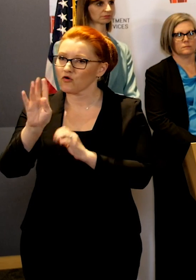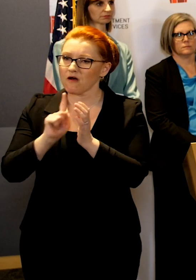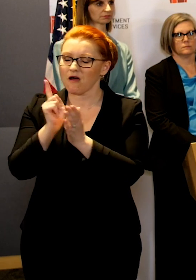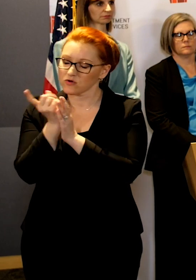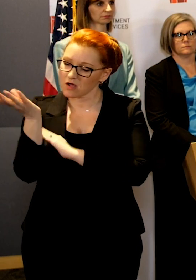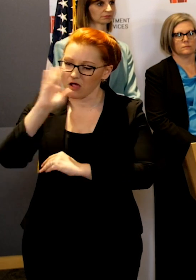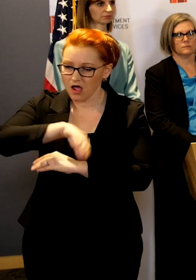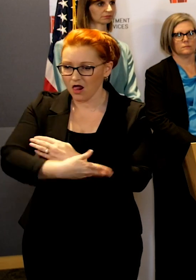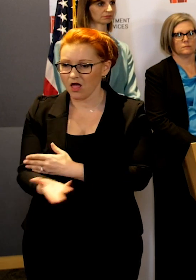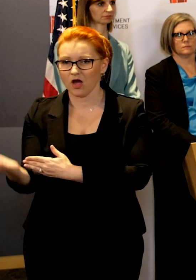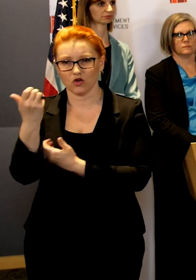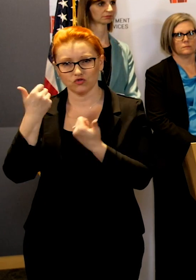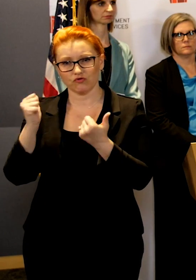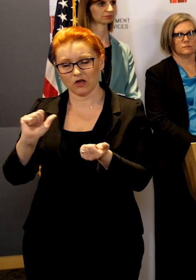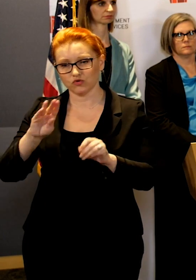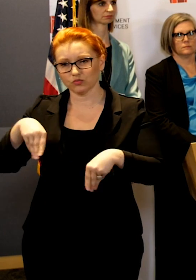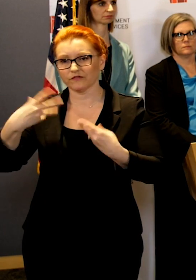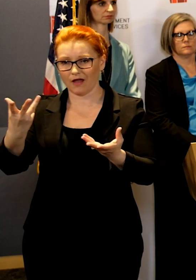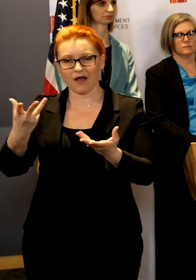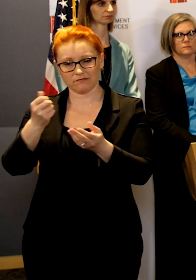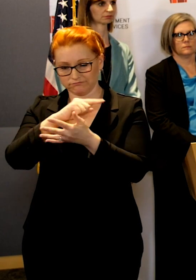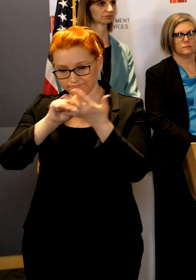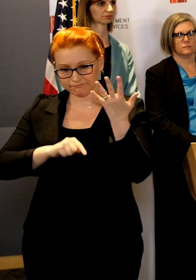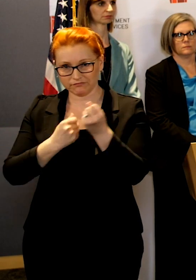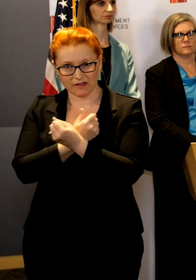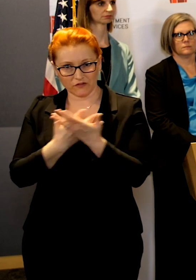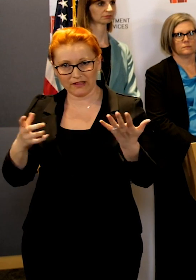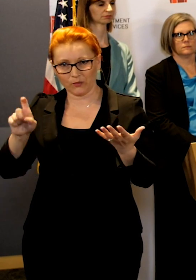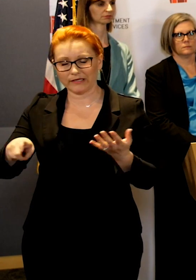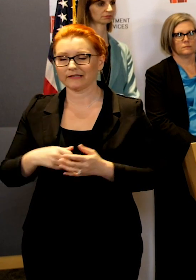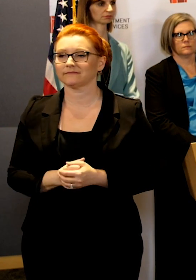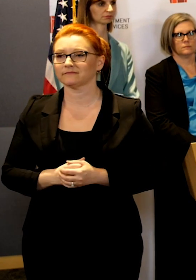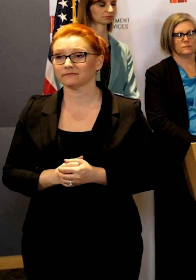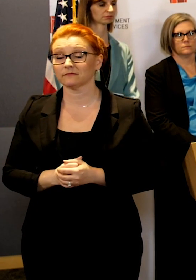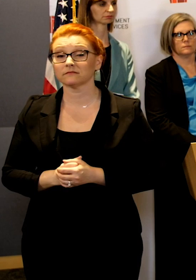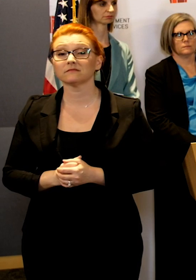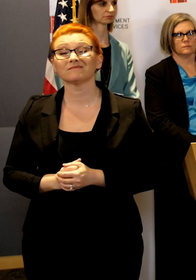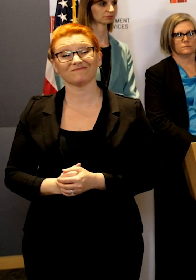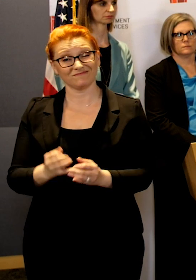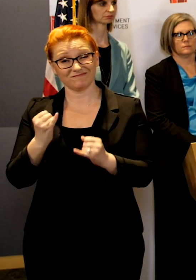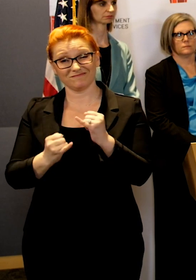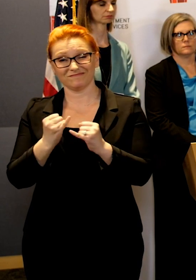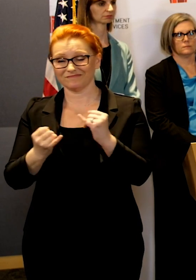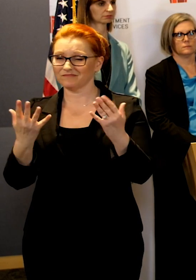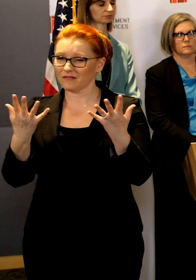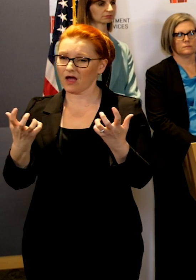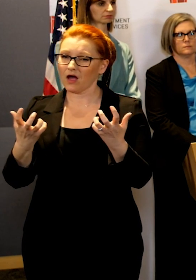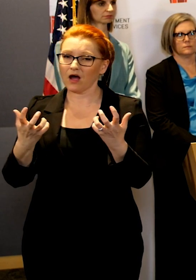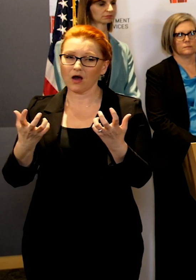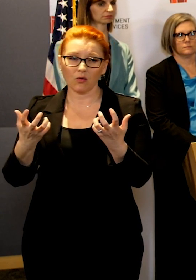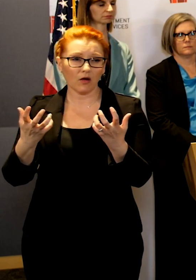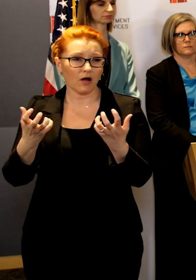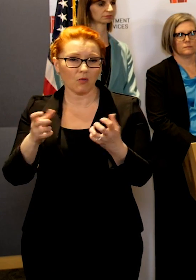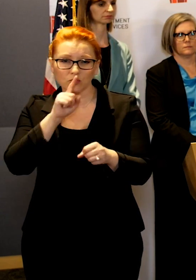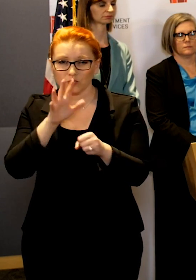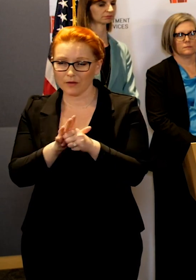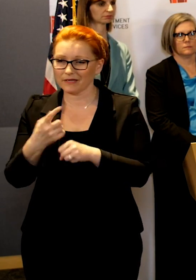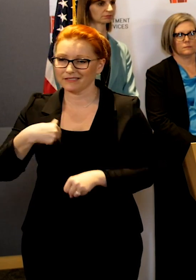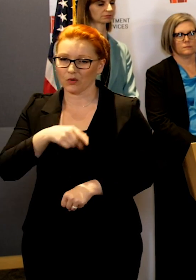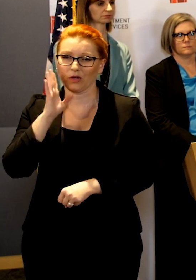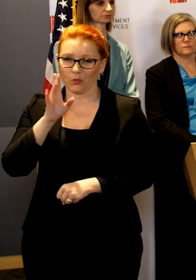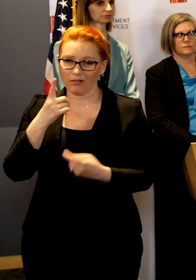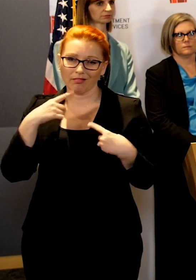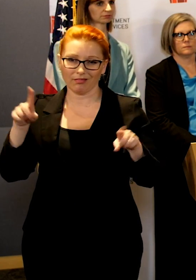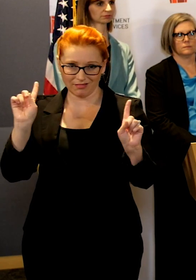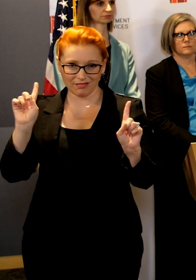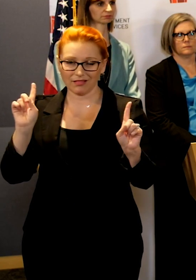meet demand. And finally, I want to reassure Arizonans, we will get through this, and we're going to get through this together. There's a